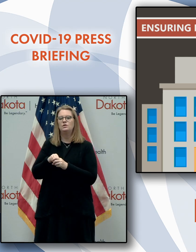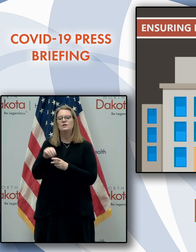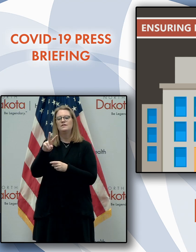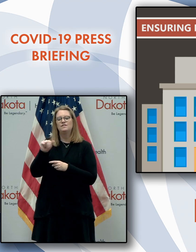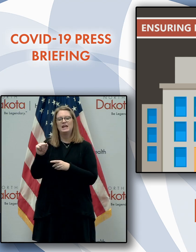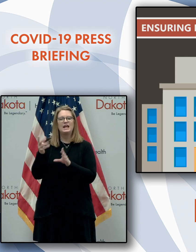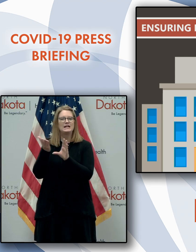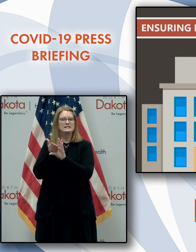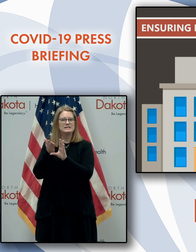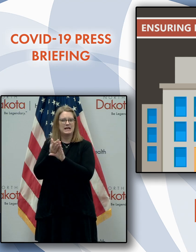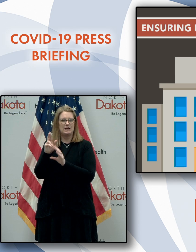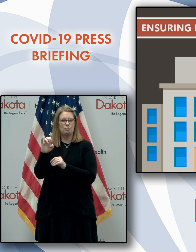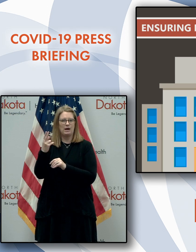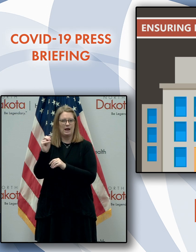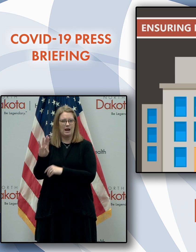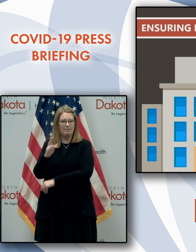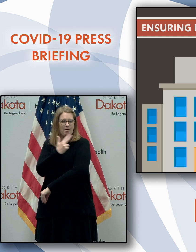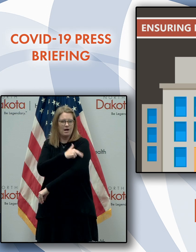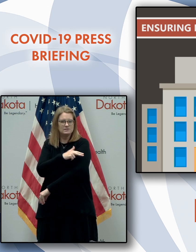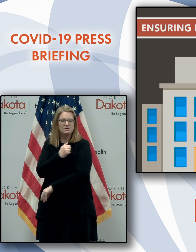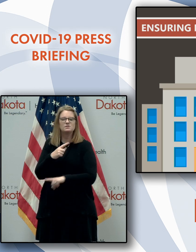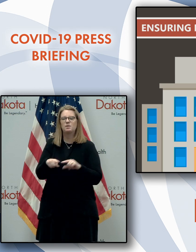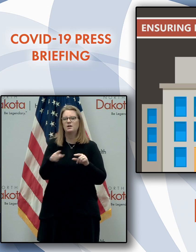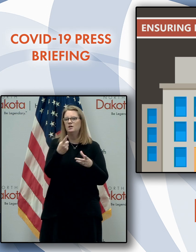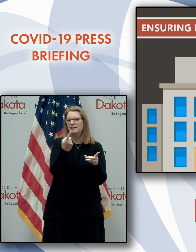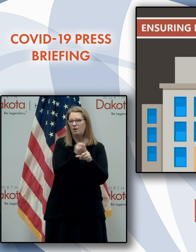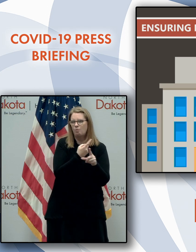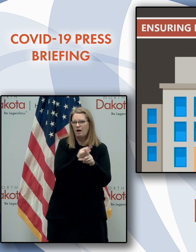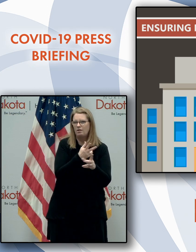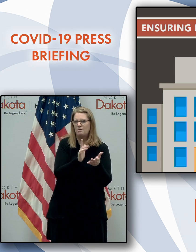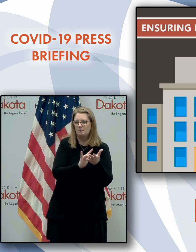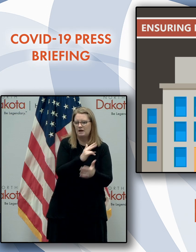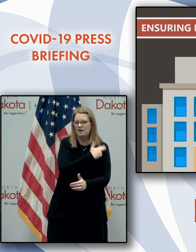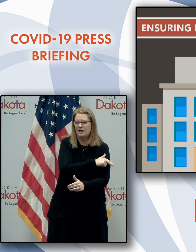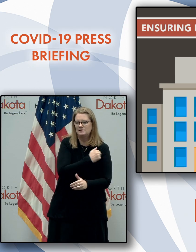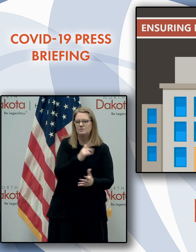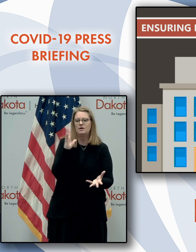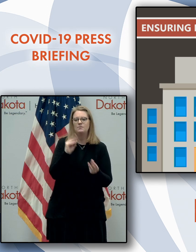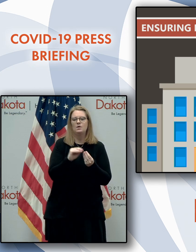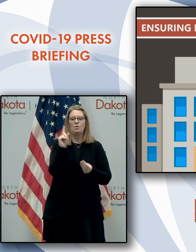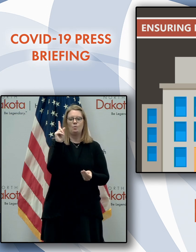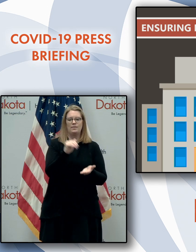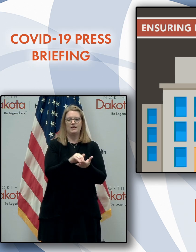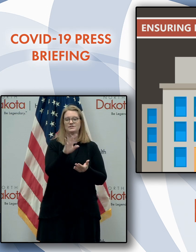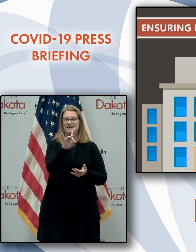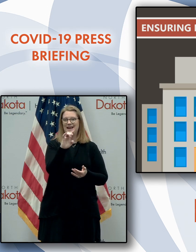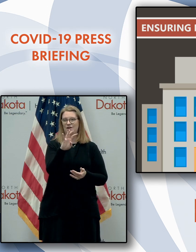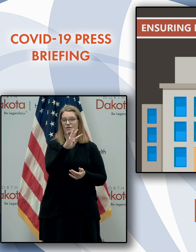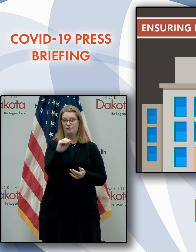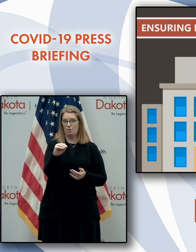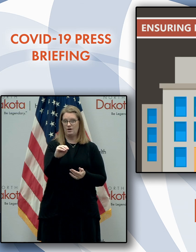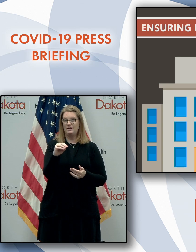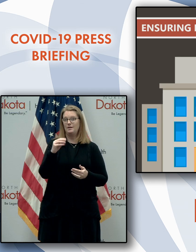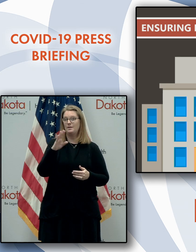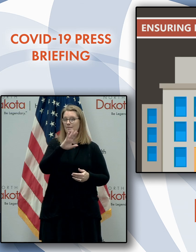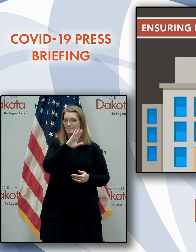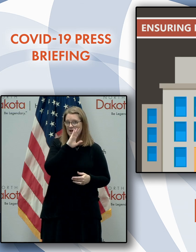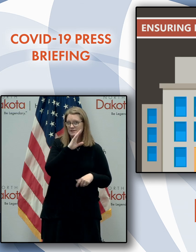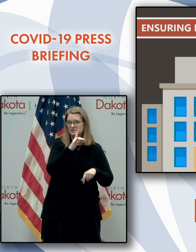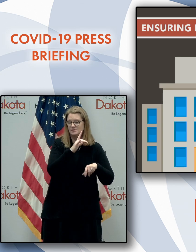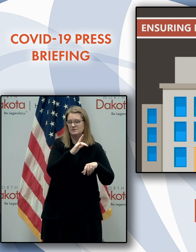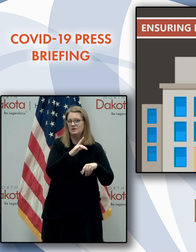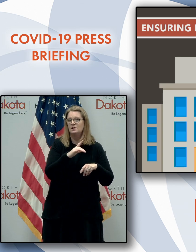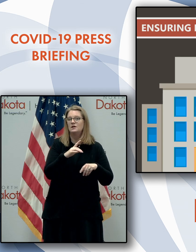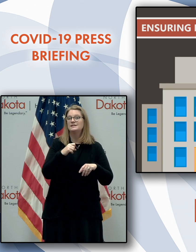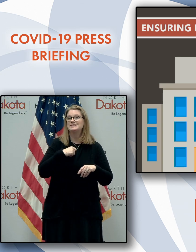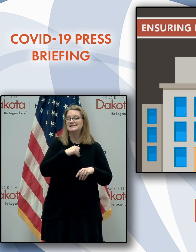rehab hospitals, but of our traditional medical hospitals, they're managing about a total of 1,840 staffed beds.